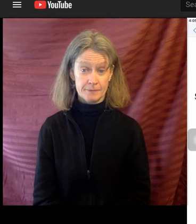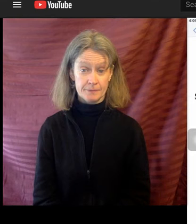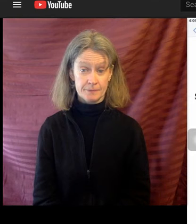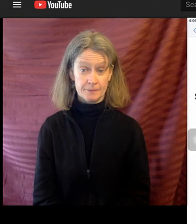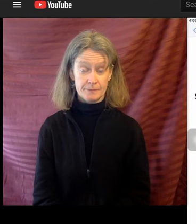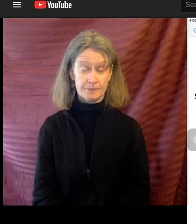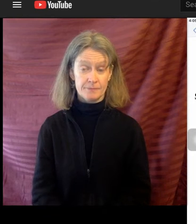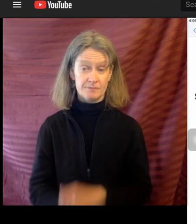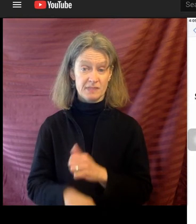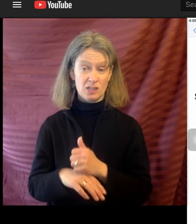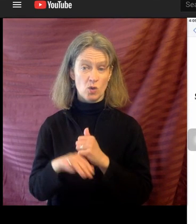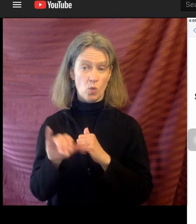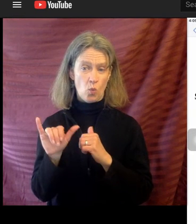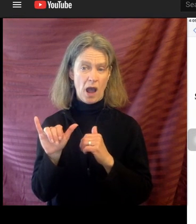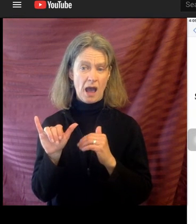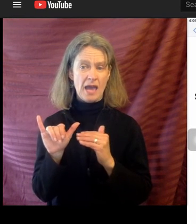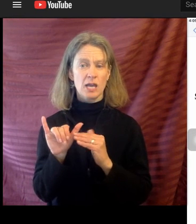y equal to 0,